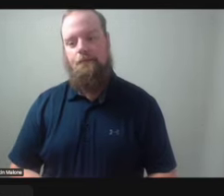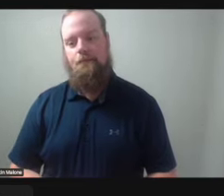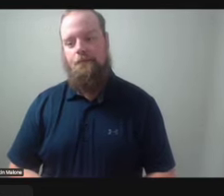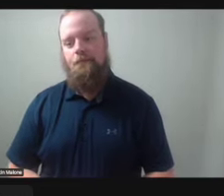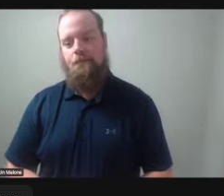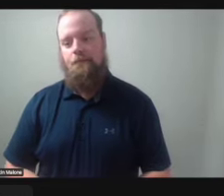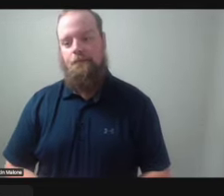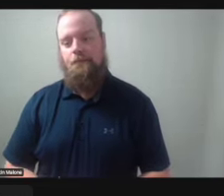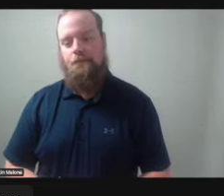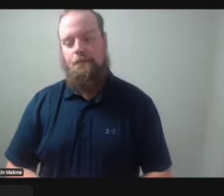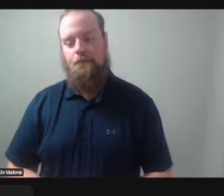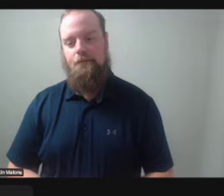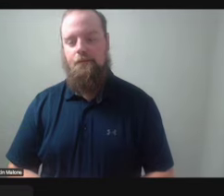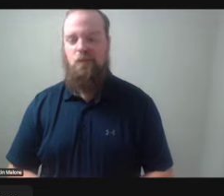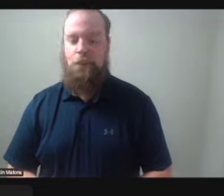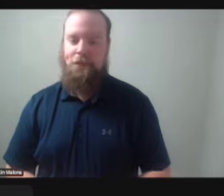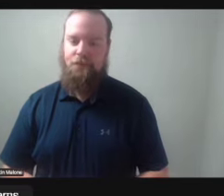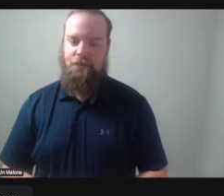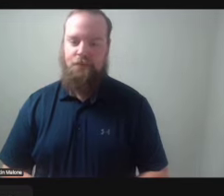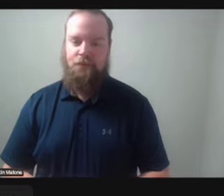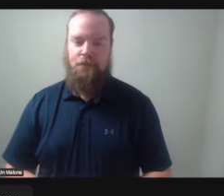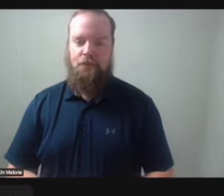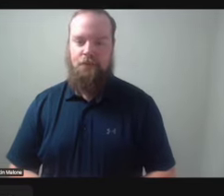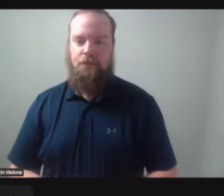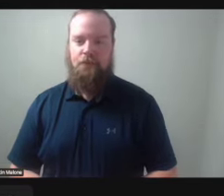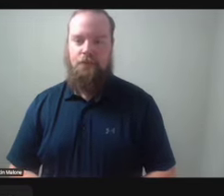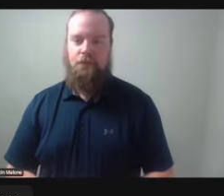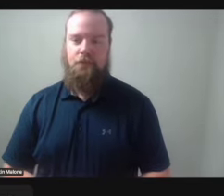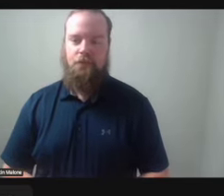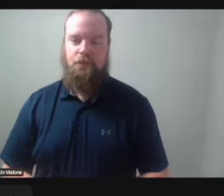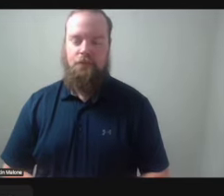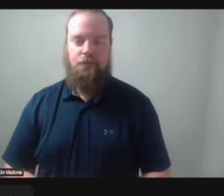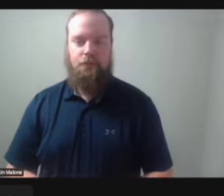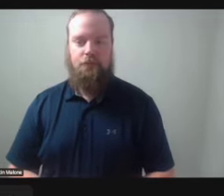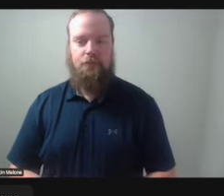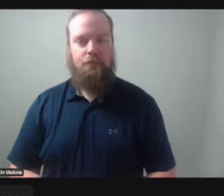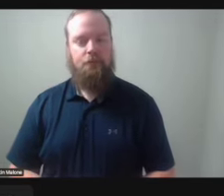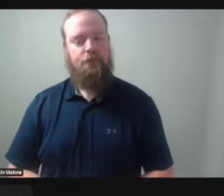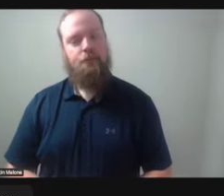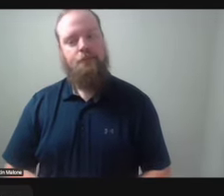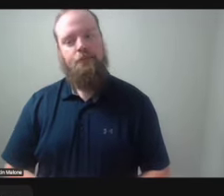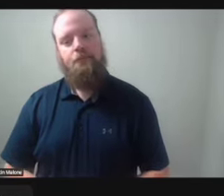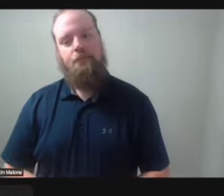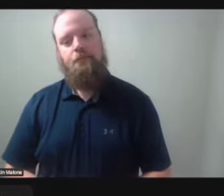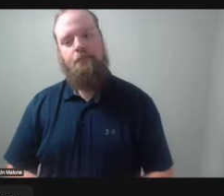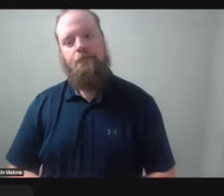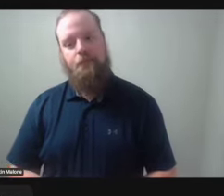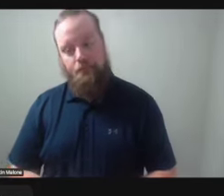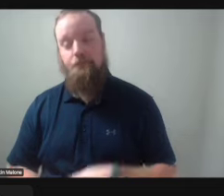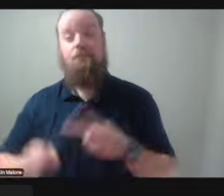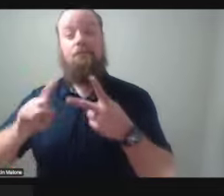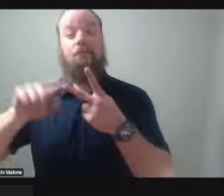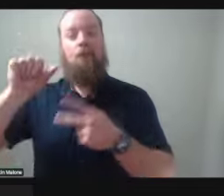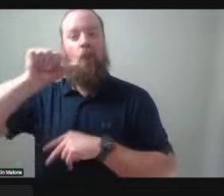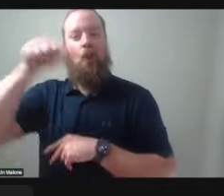person to have the spotlight, and then stepping back and allowing the deaf people to take the floor and have their own